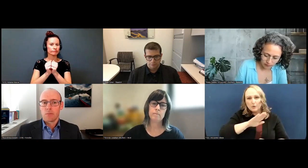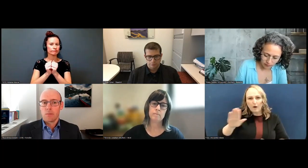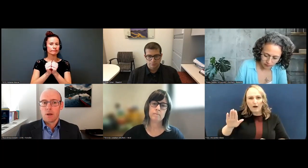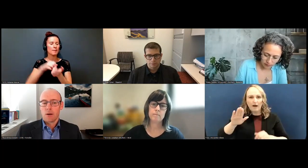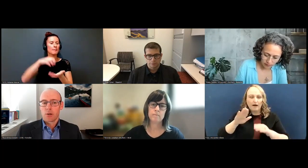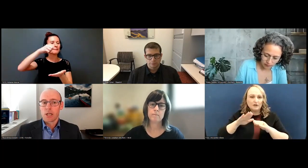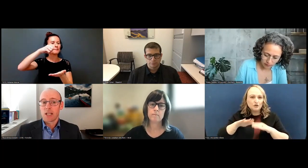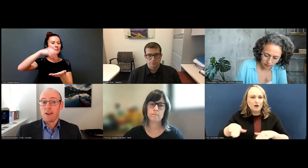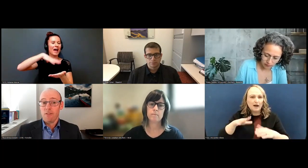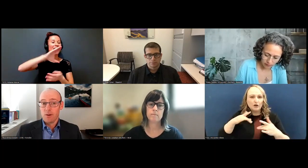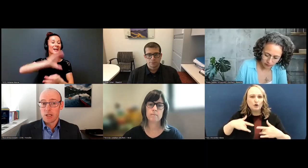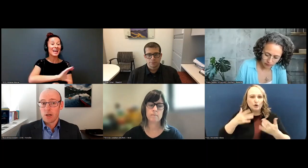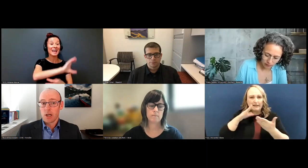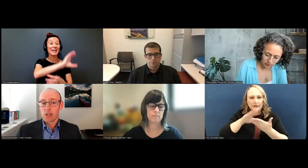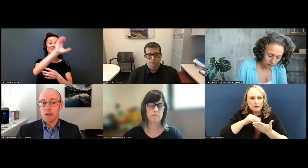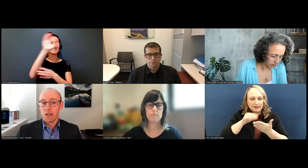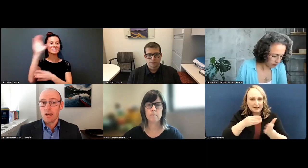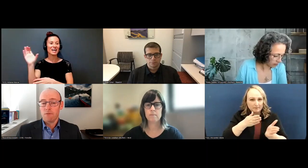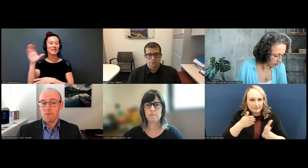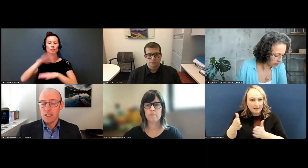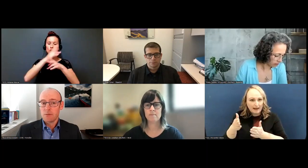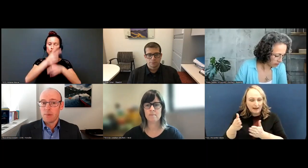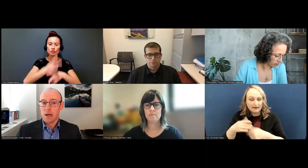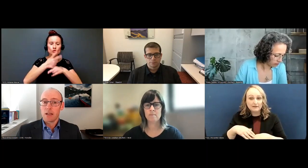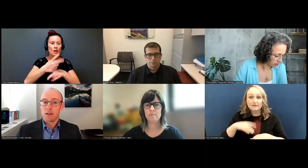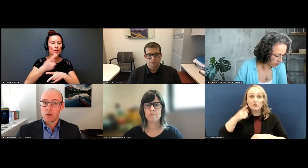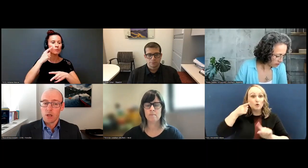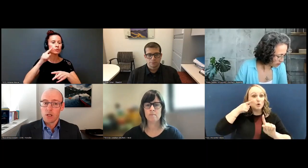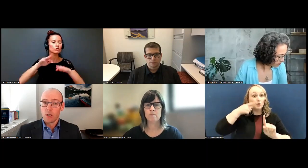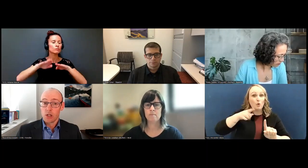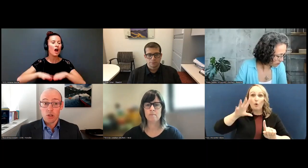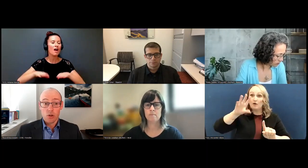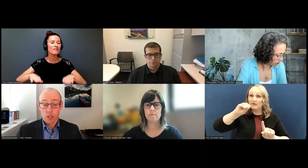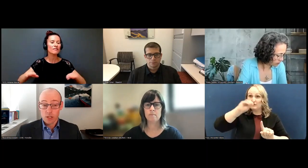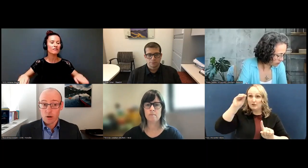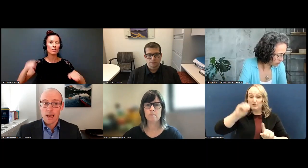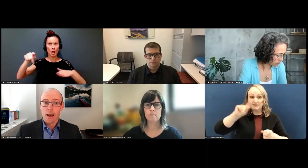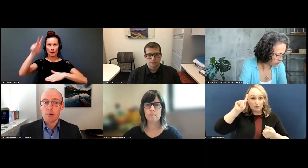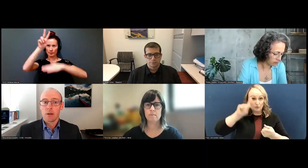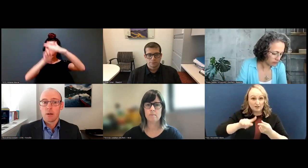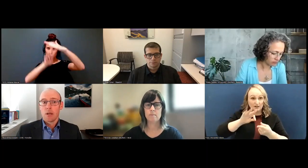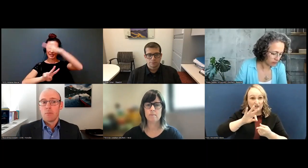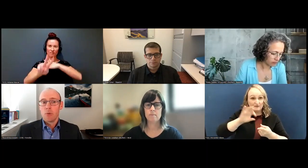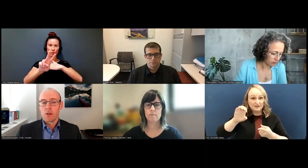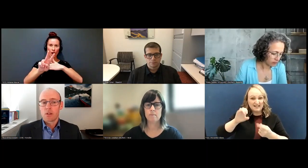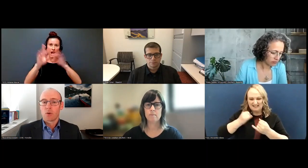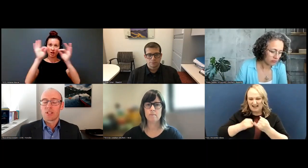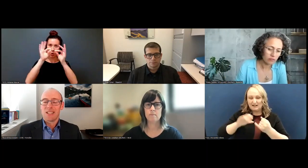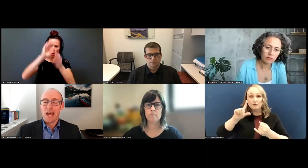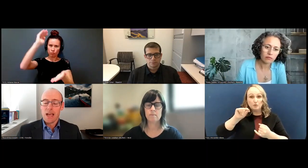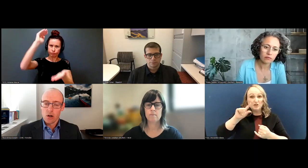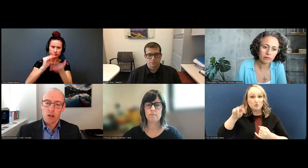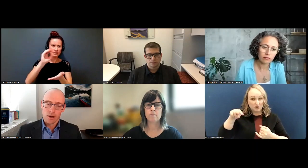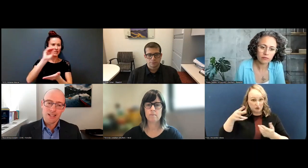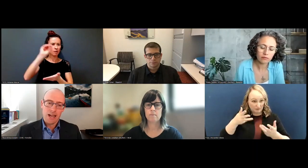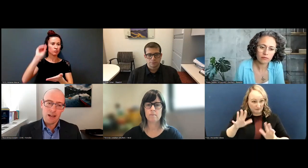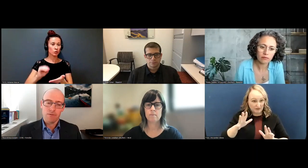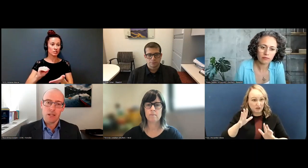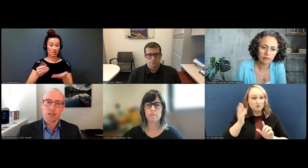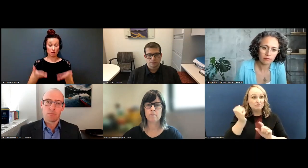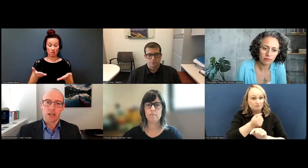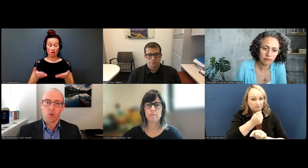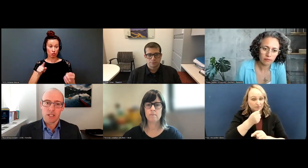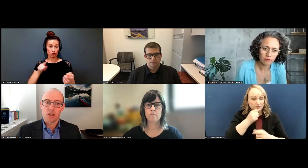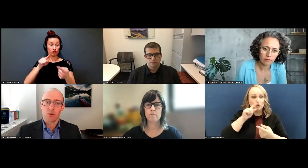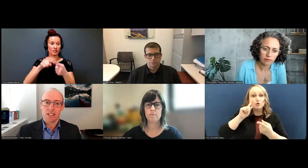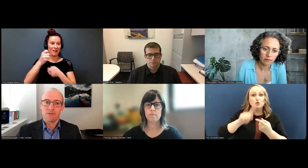is projecting a 50% reduction in fees by the end of 2022, which has already happened, moving towards $10 a day